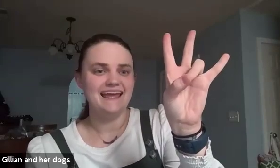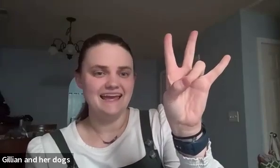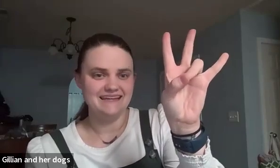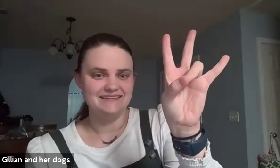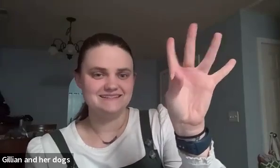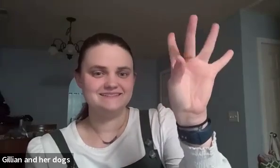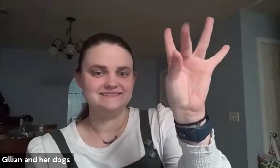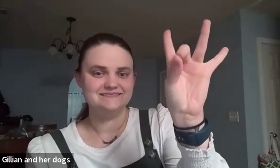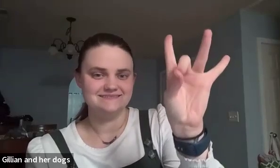8,